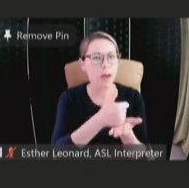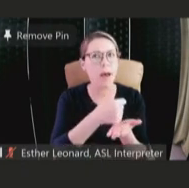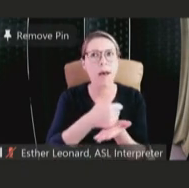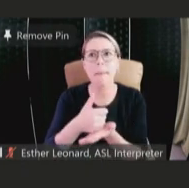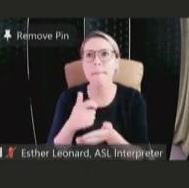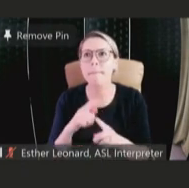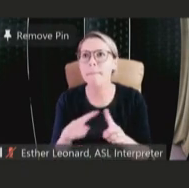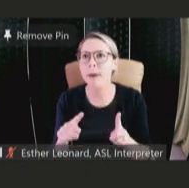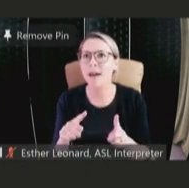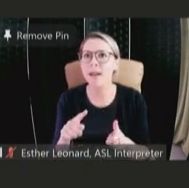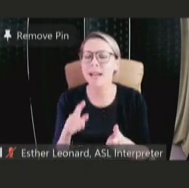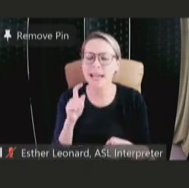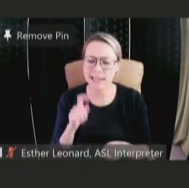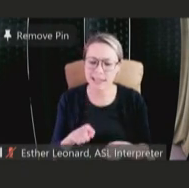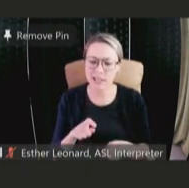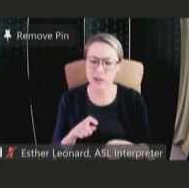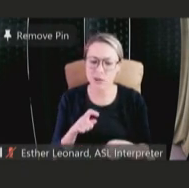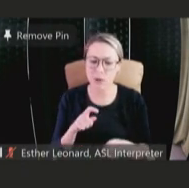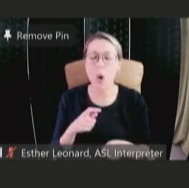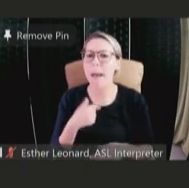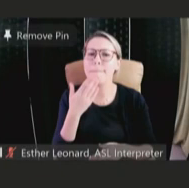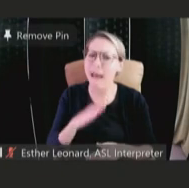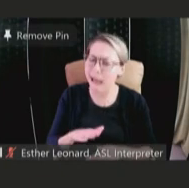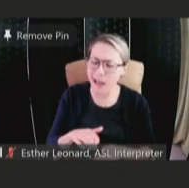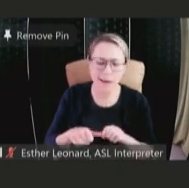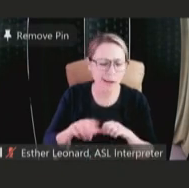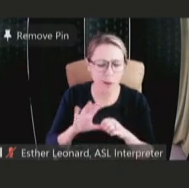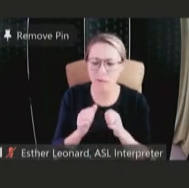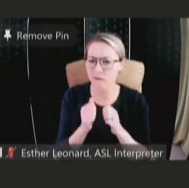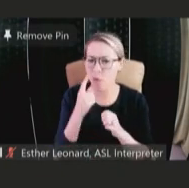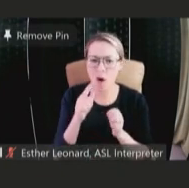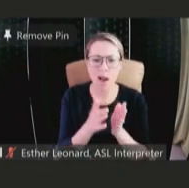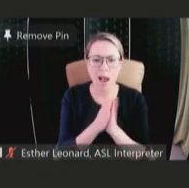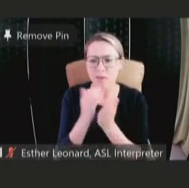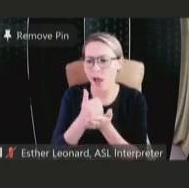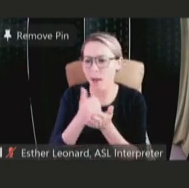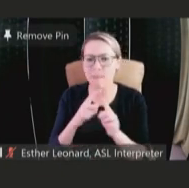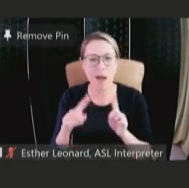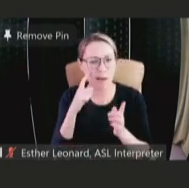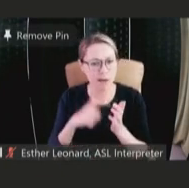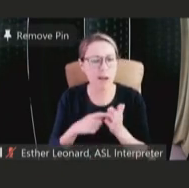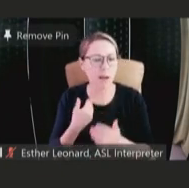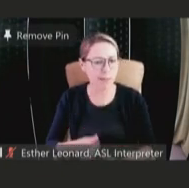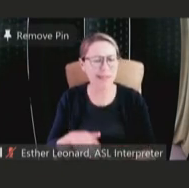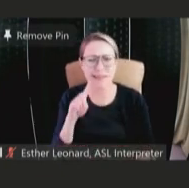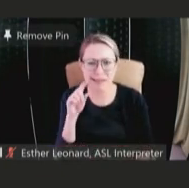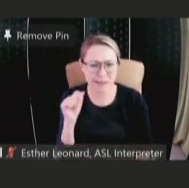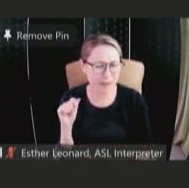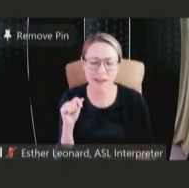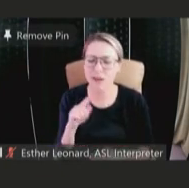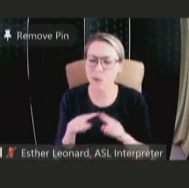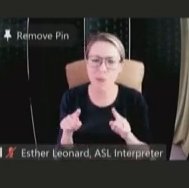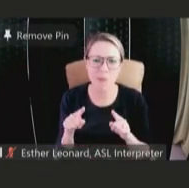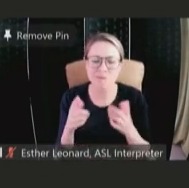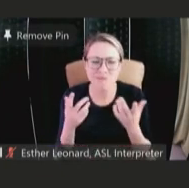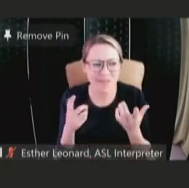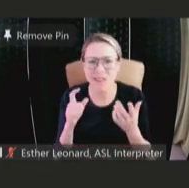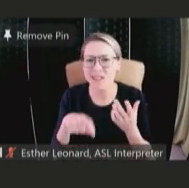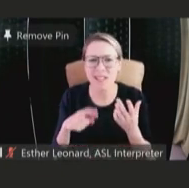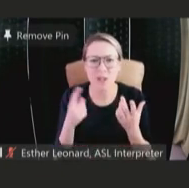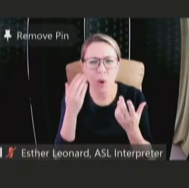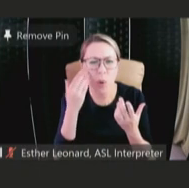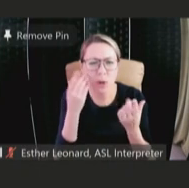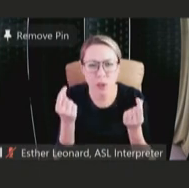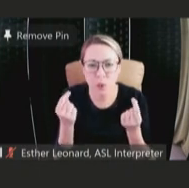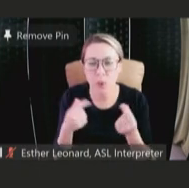know, have a disability and join the community. What can I do? And gave her some information. We had some folks who came up and